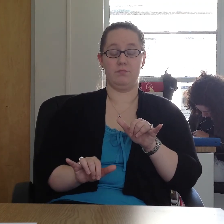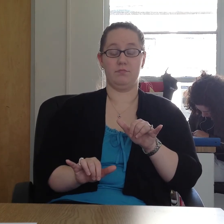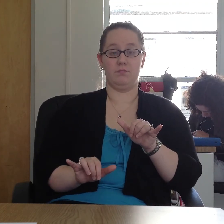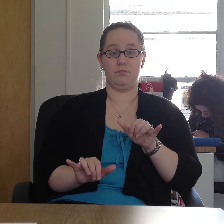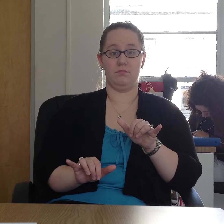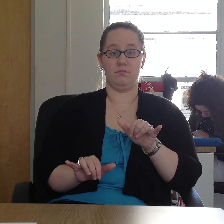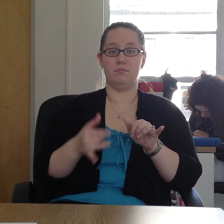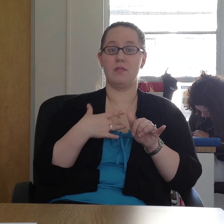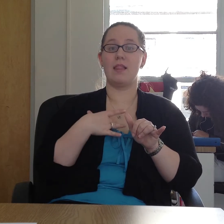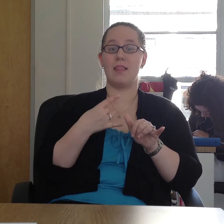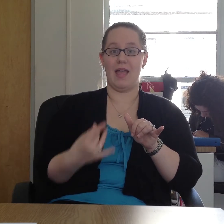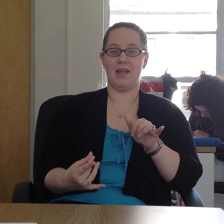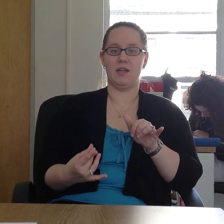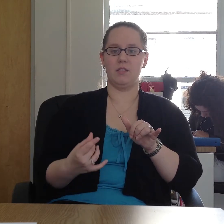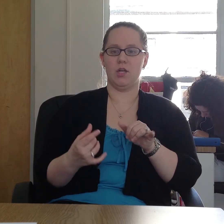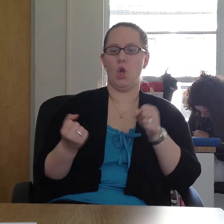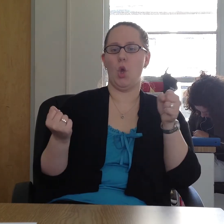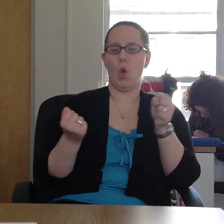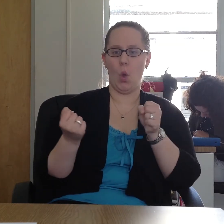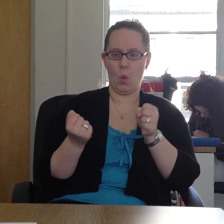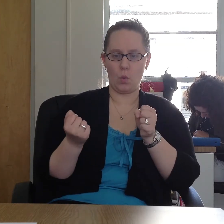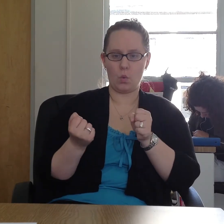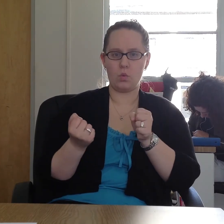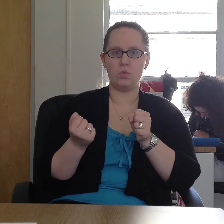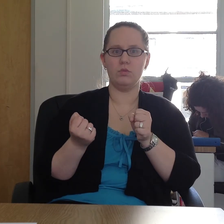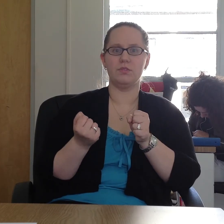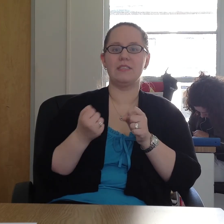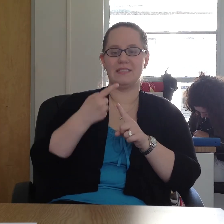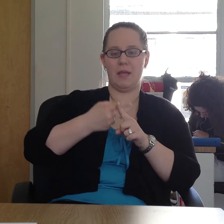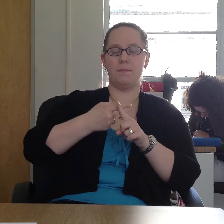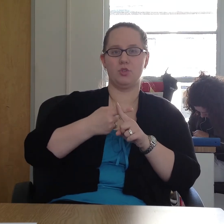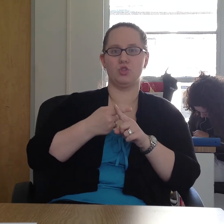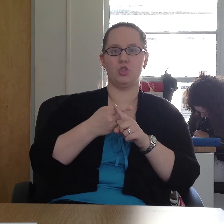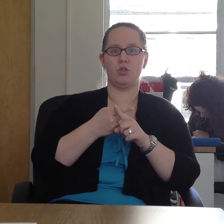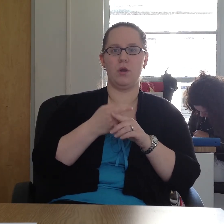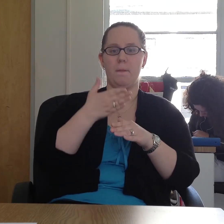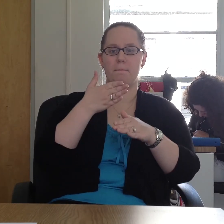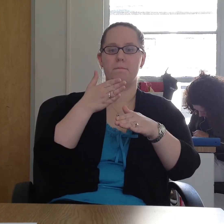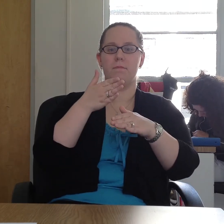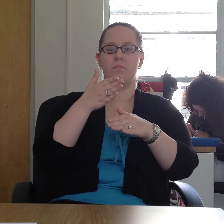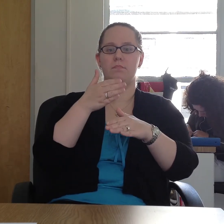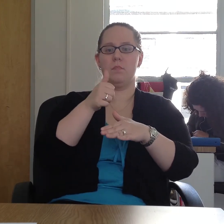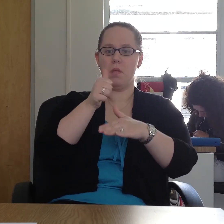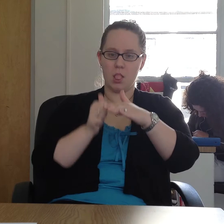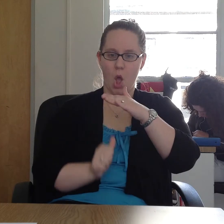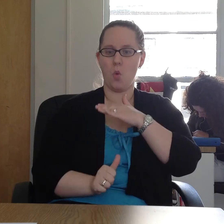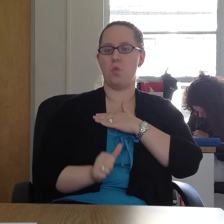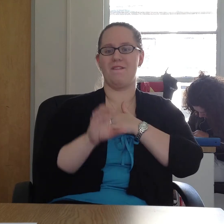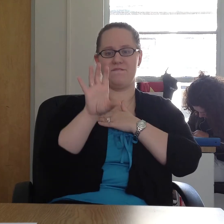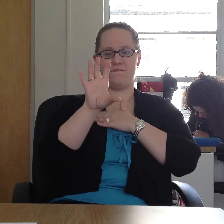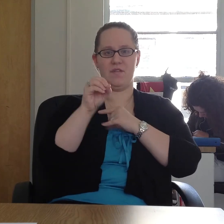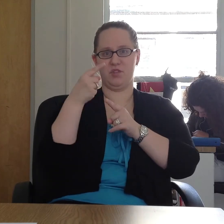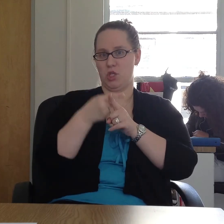Thrive in the cold and grow in temperature below 50 degree Fahrenheit.